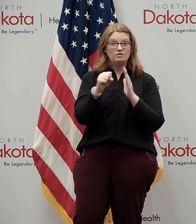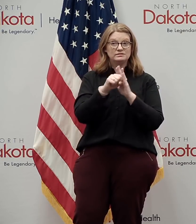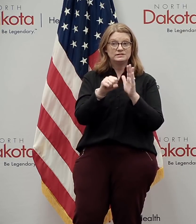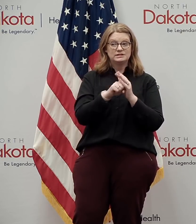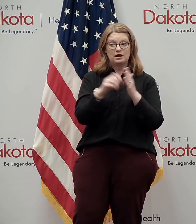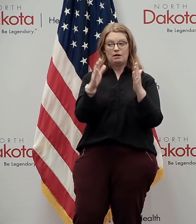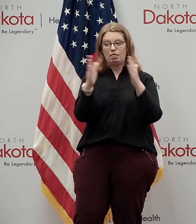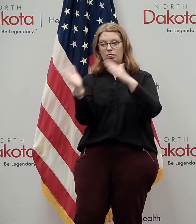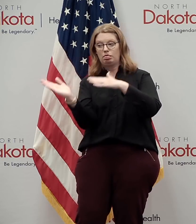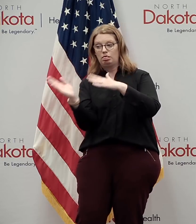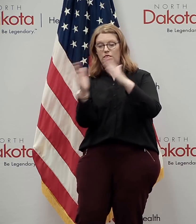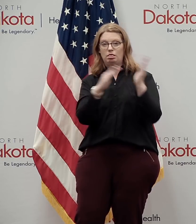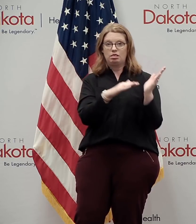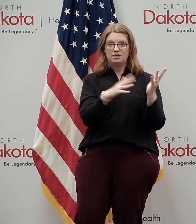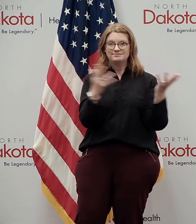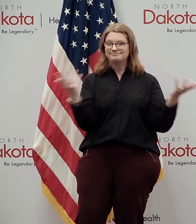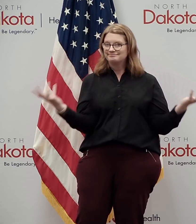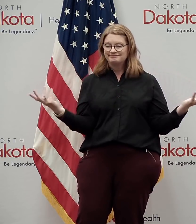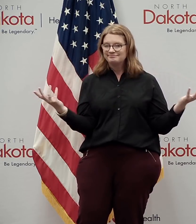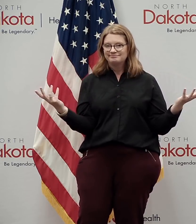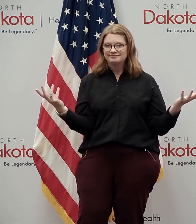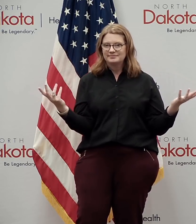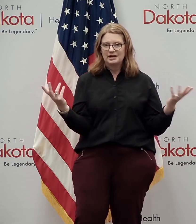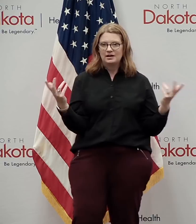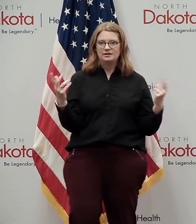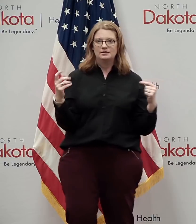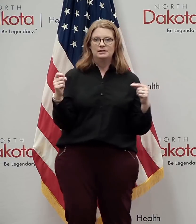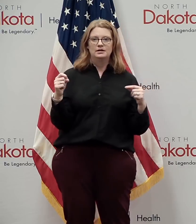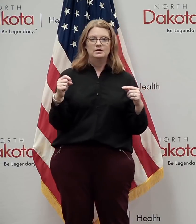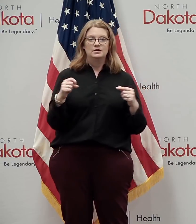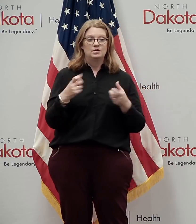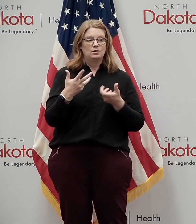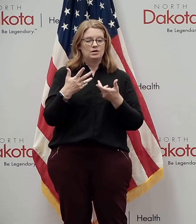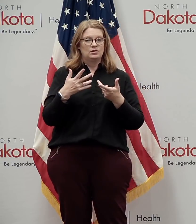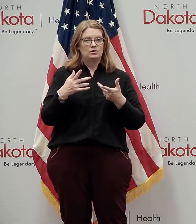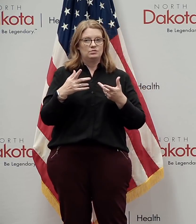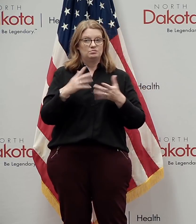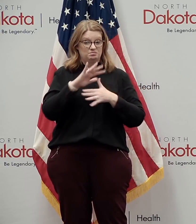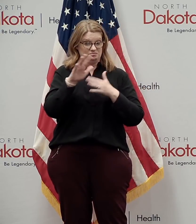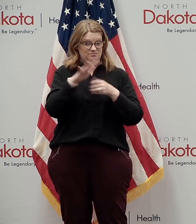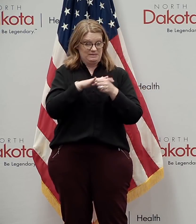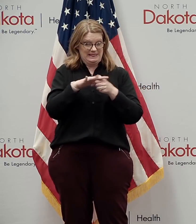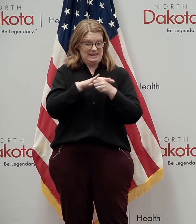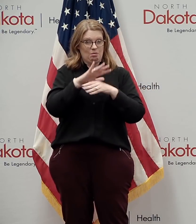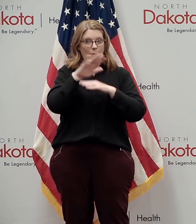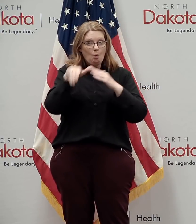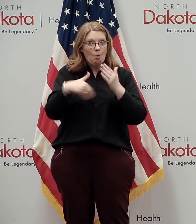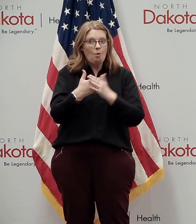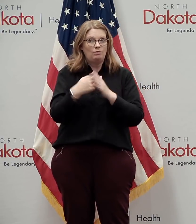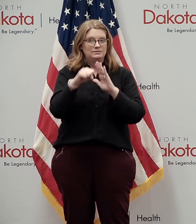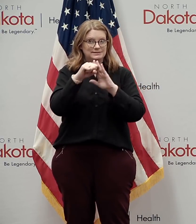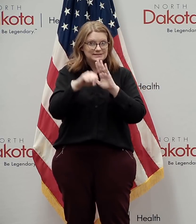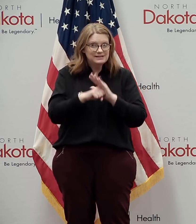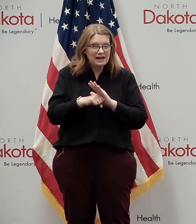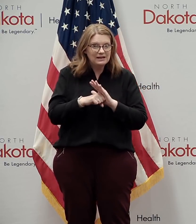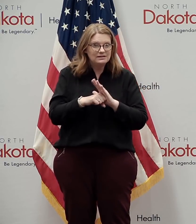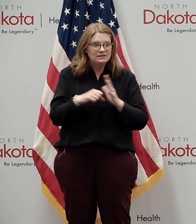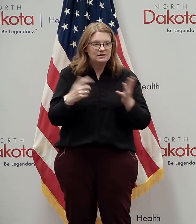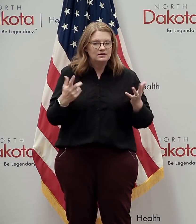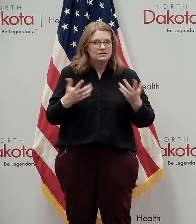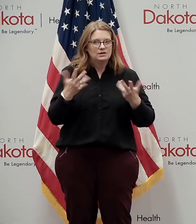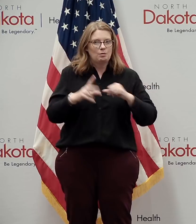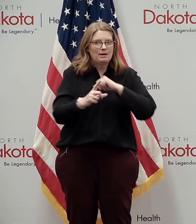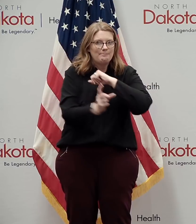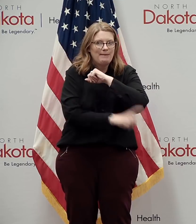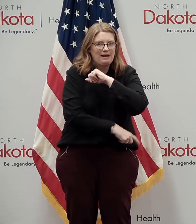another, because as we're seeing where these cases are, and again, even within that, you don't want to, I'm going to say penalize, but you